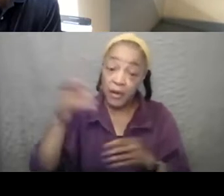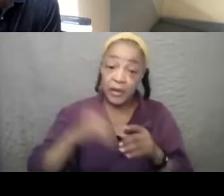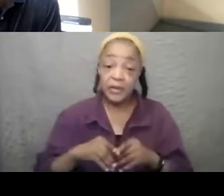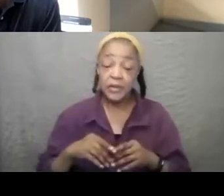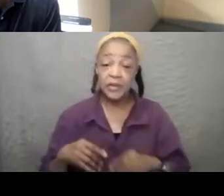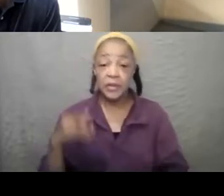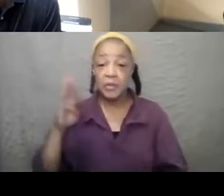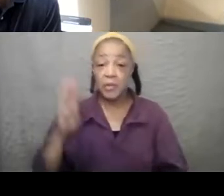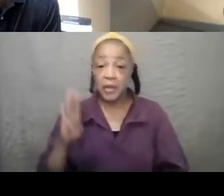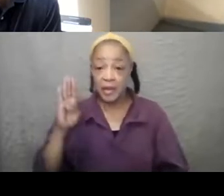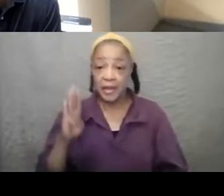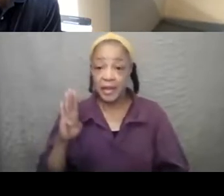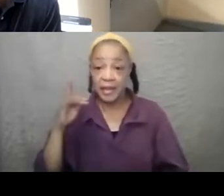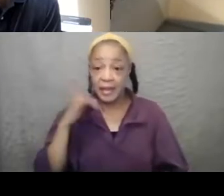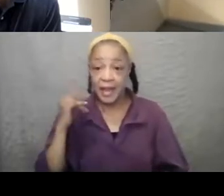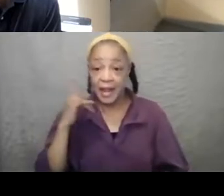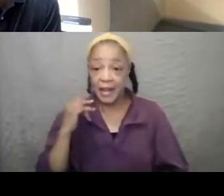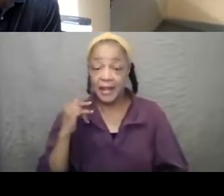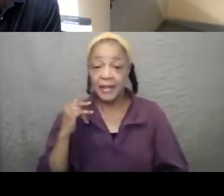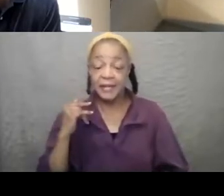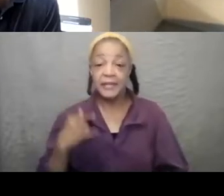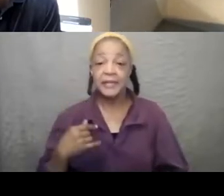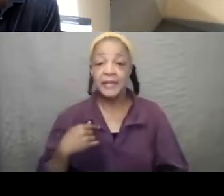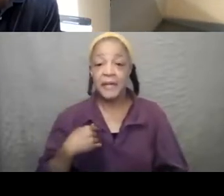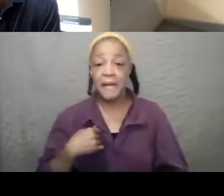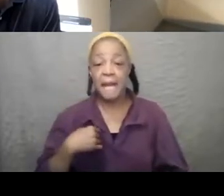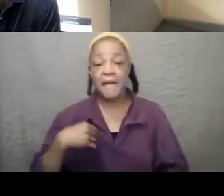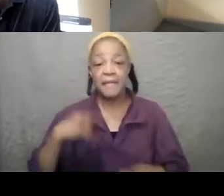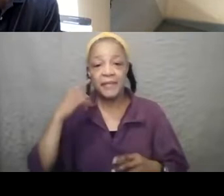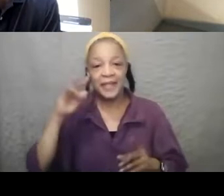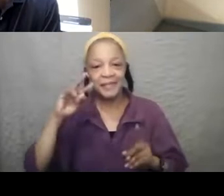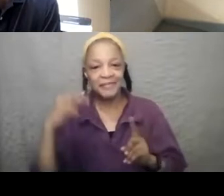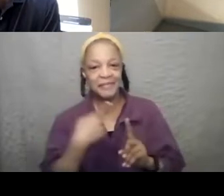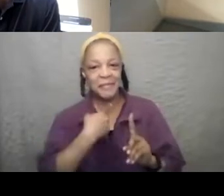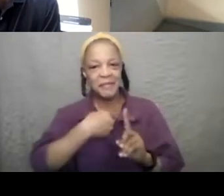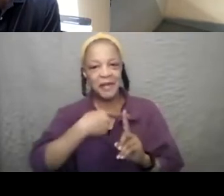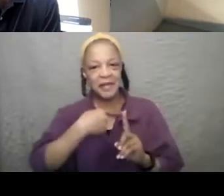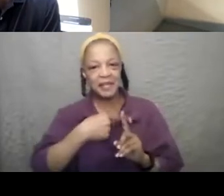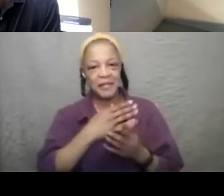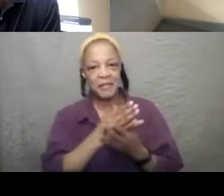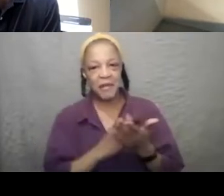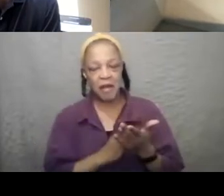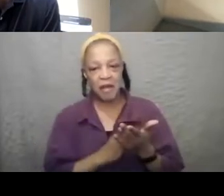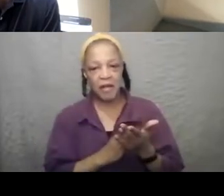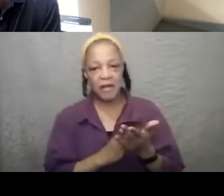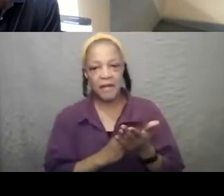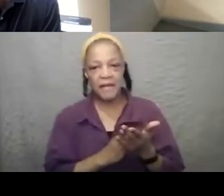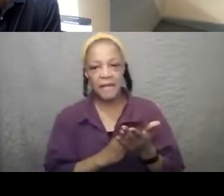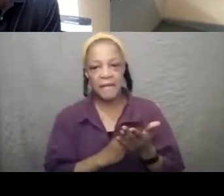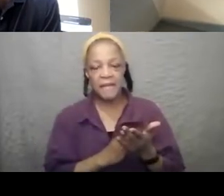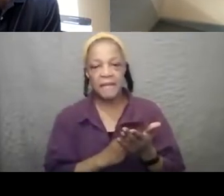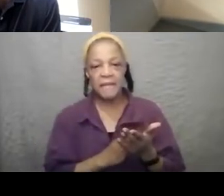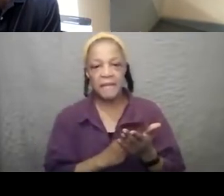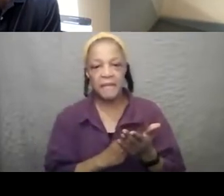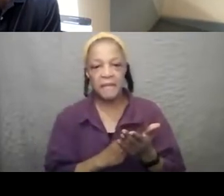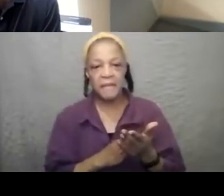conscious of the positive side of my disability